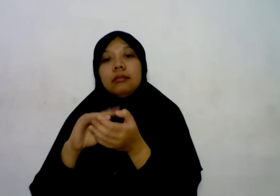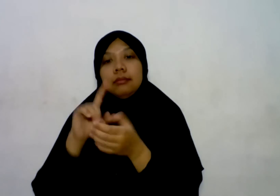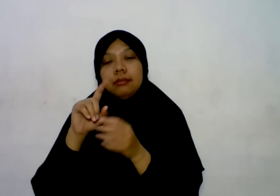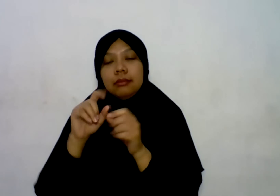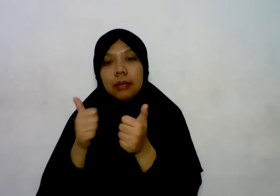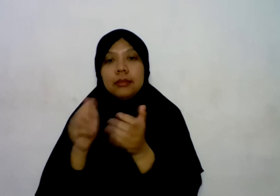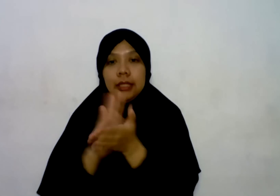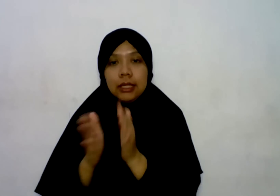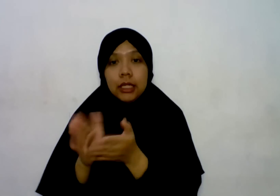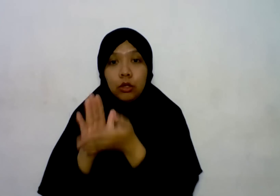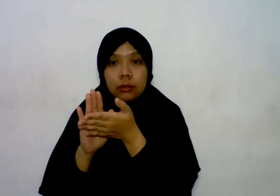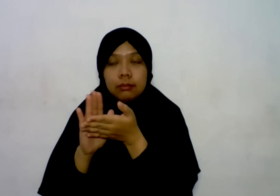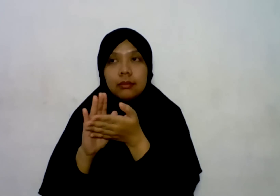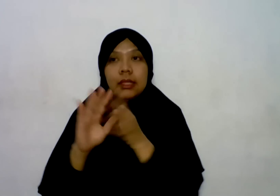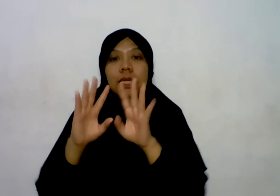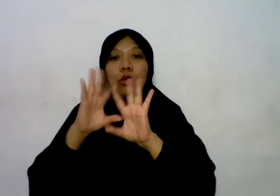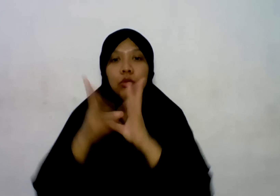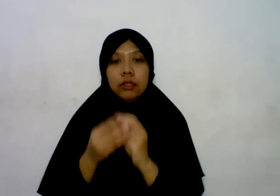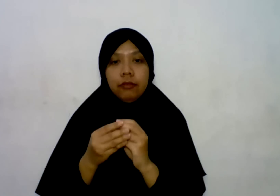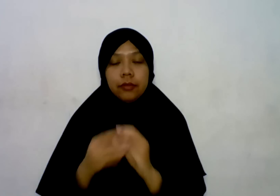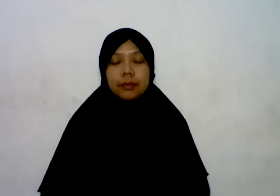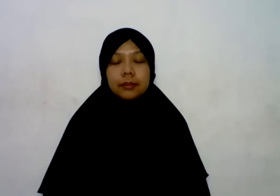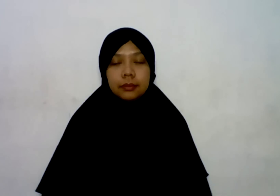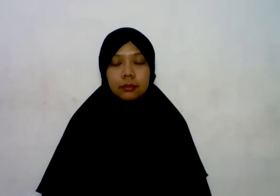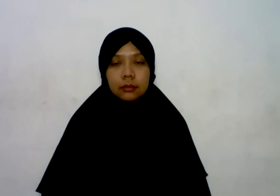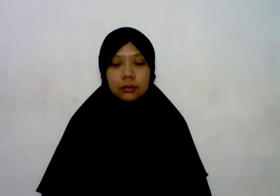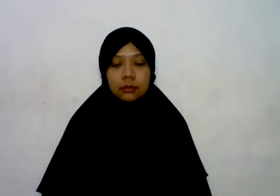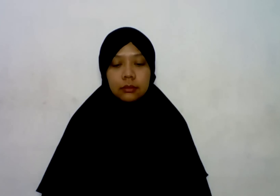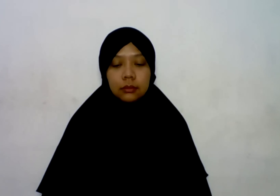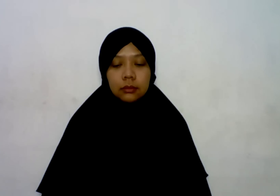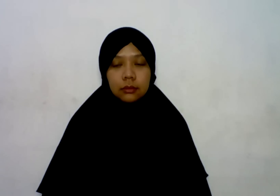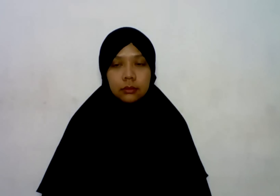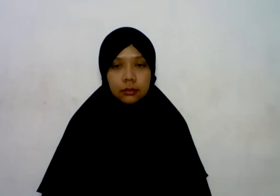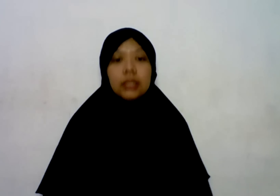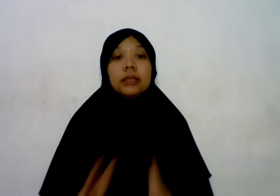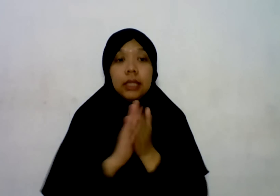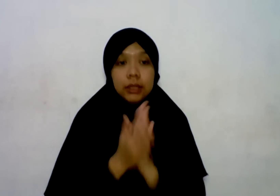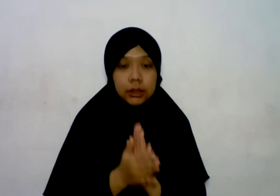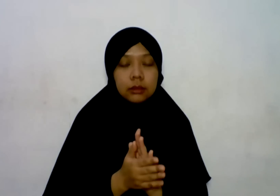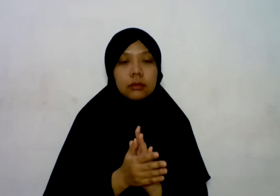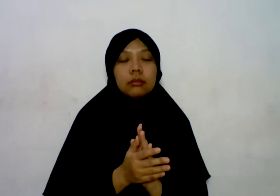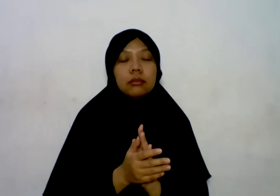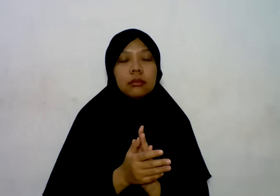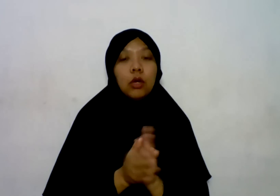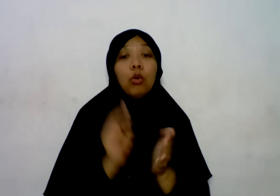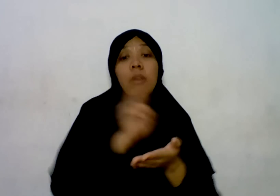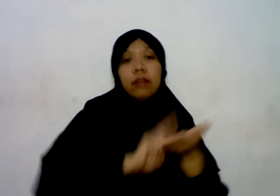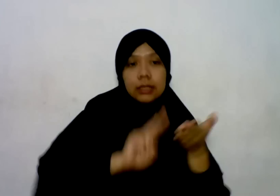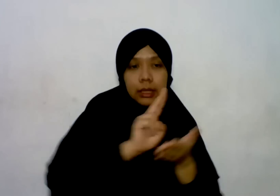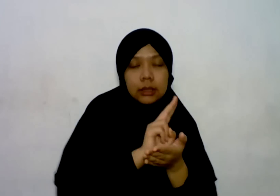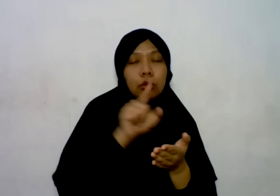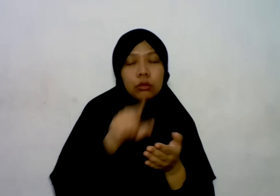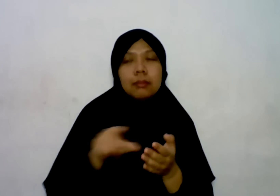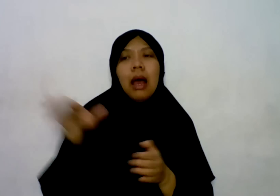promoting inclusion in a university, speak to disabled people's communities within the university and outside